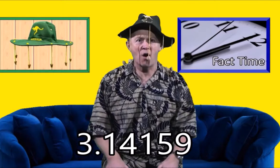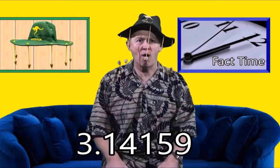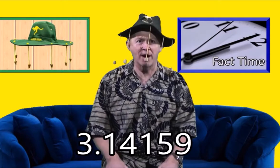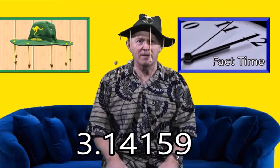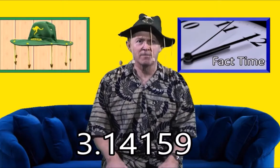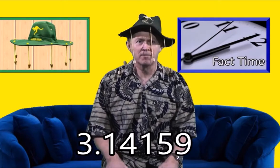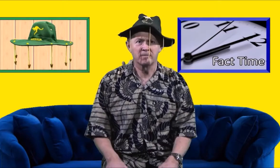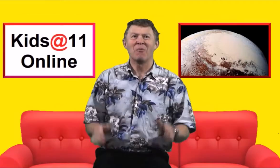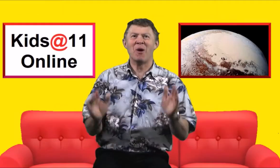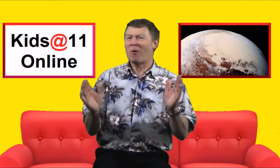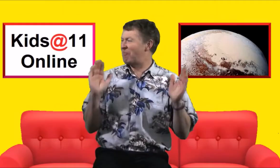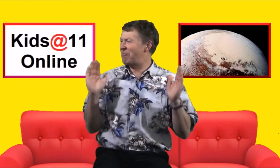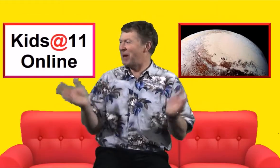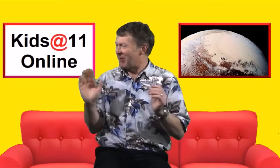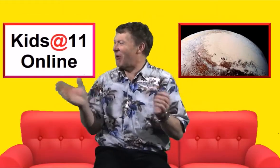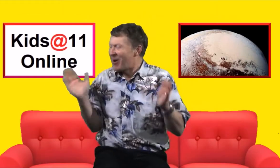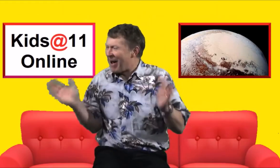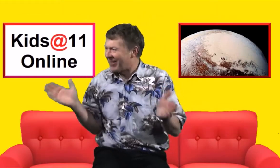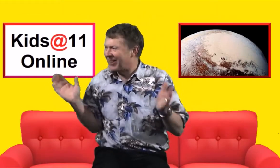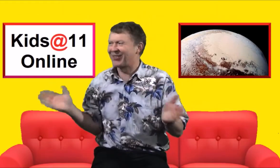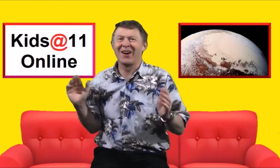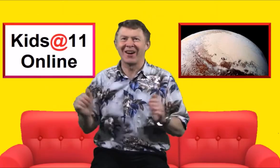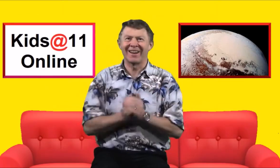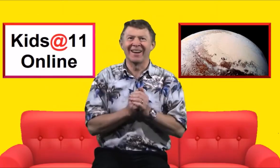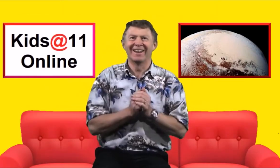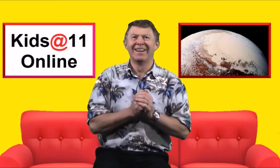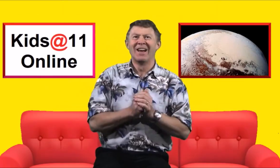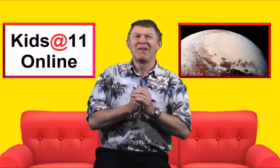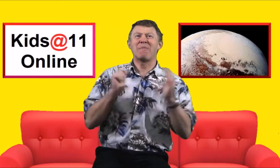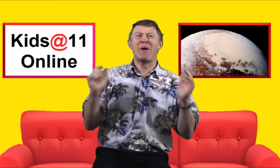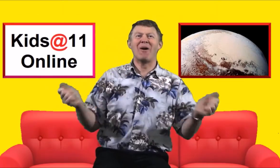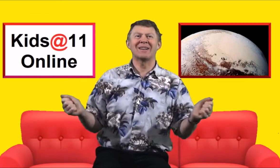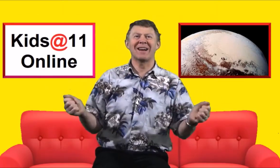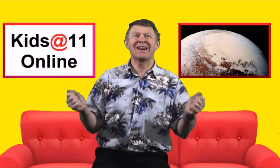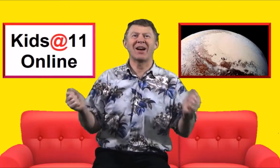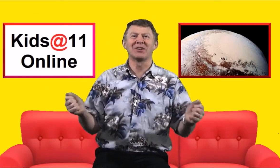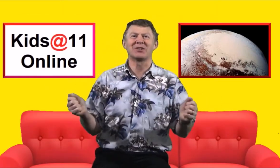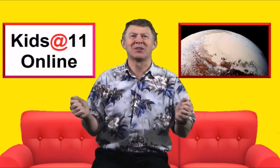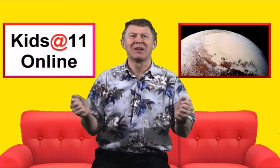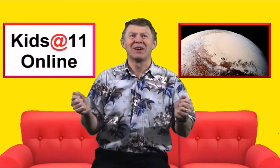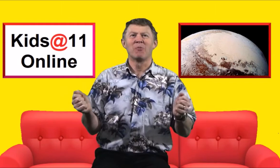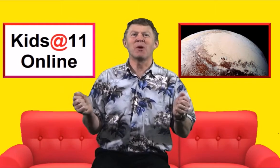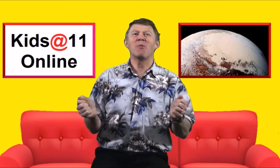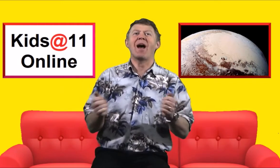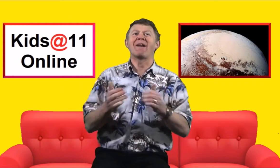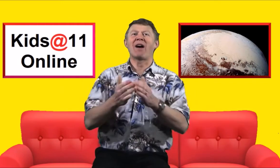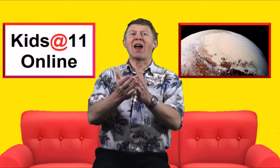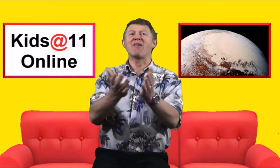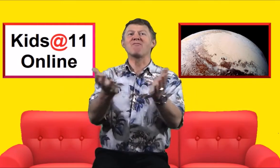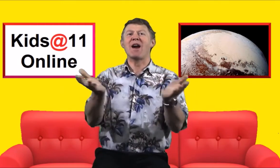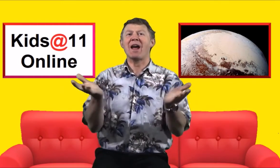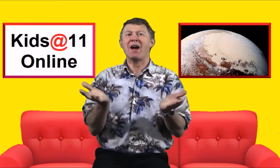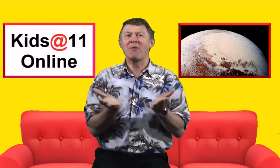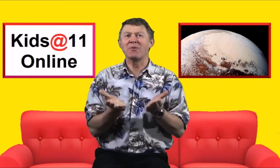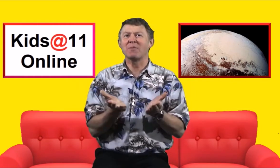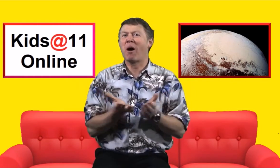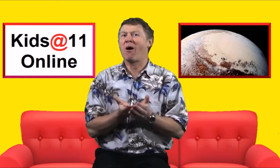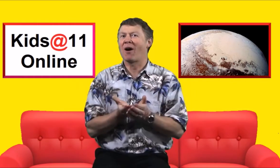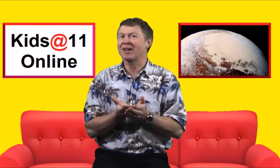3.14159. Well, Pete, what about this for an idea? For Pi Day lunch, we will have a round pie